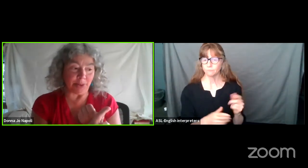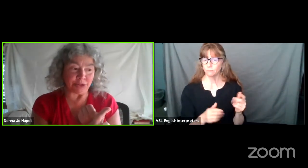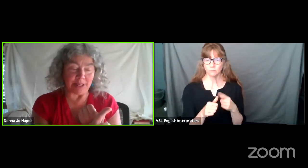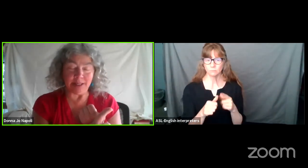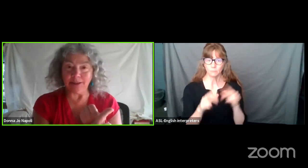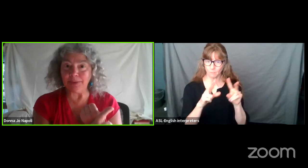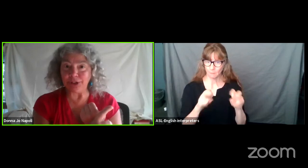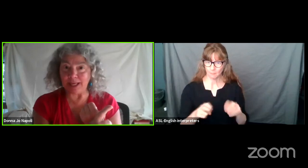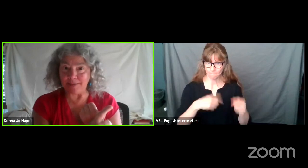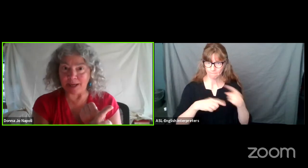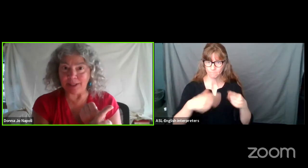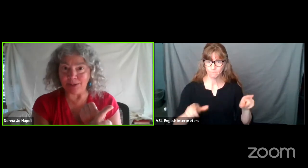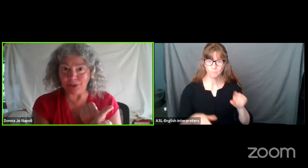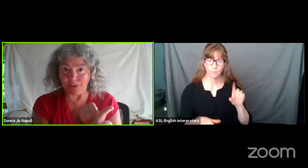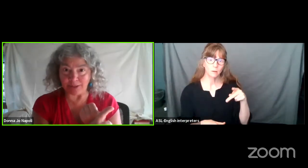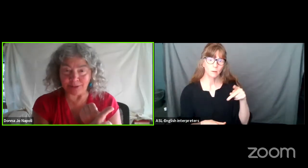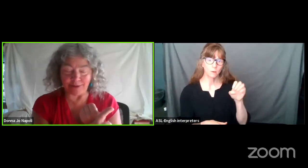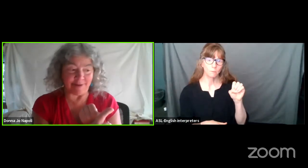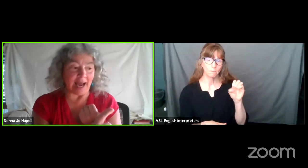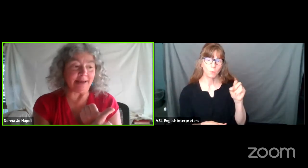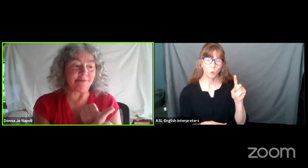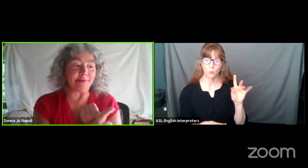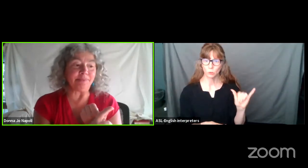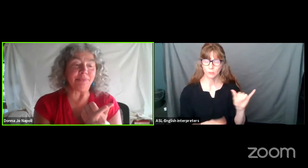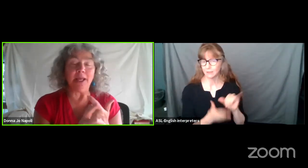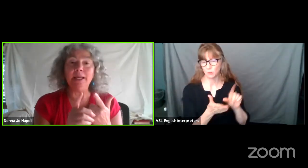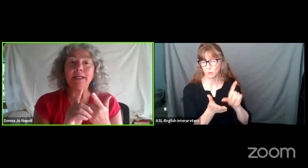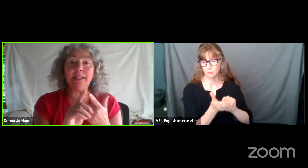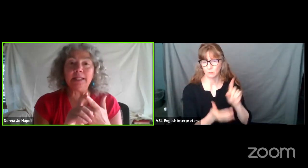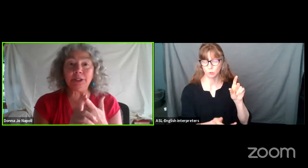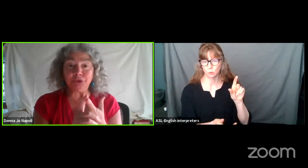Language Poetry, which came out in 2005,